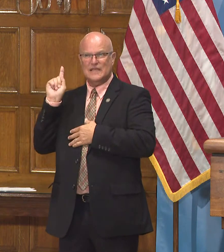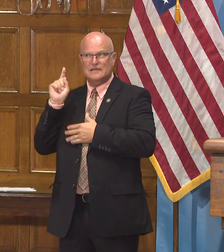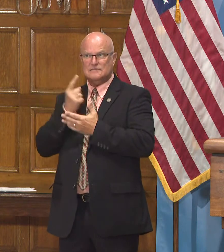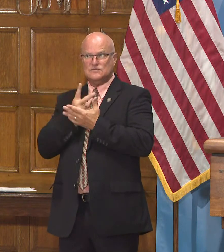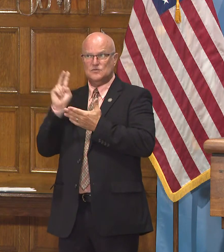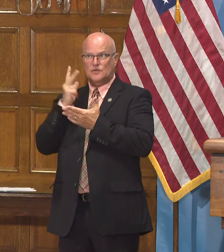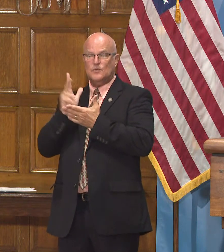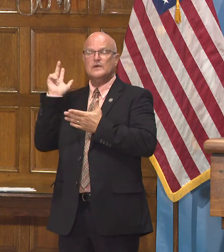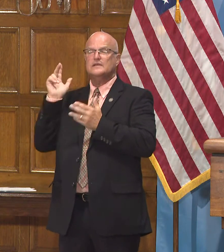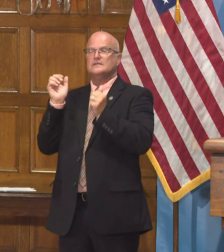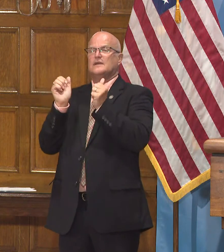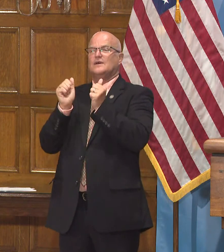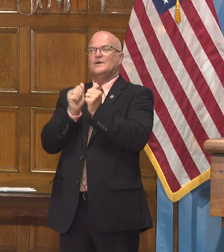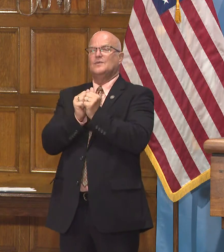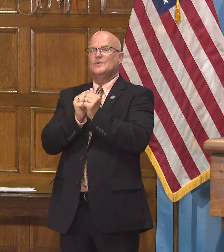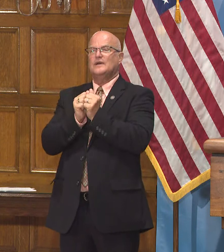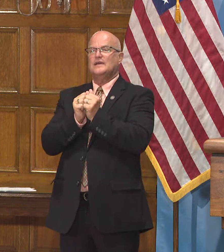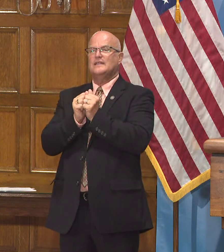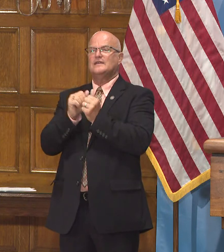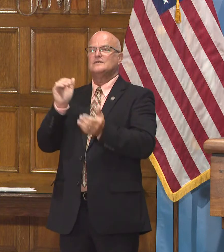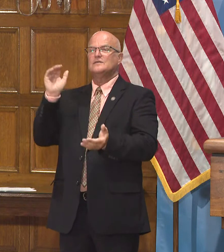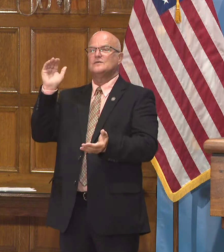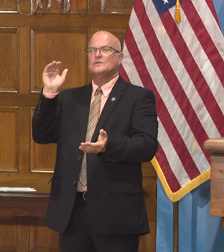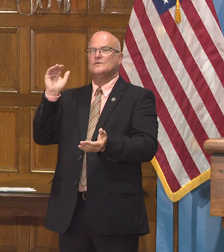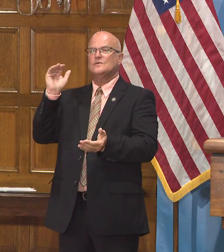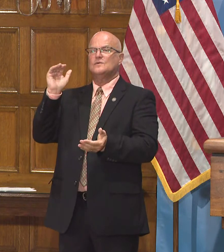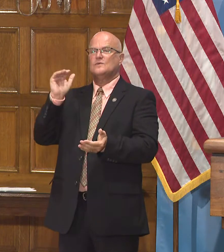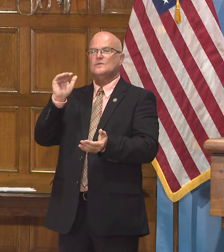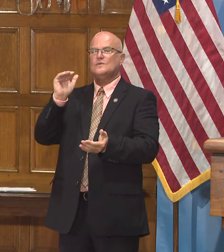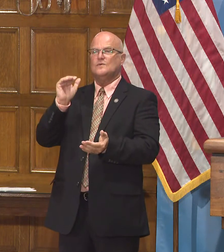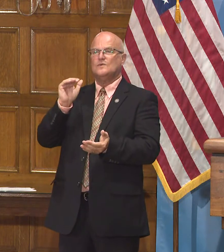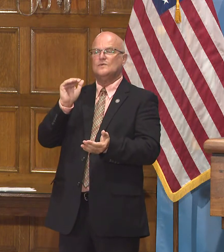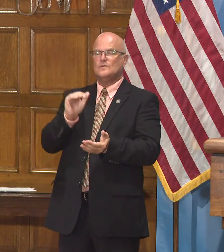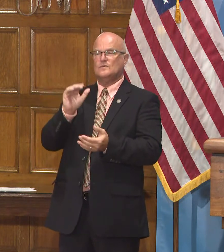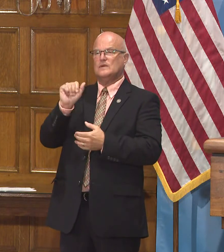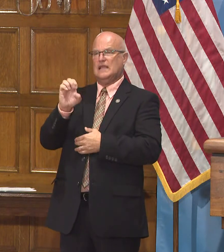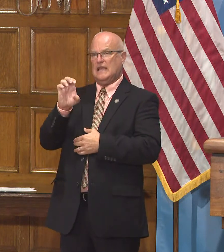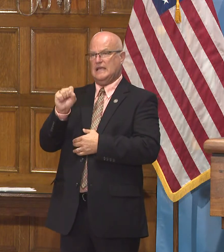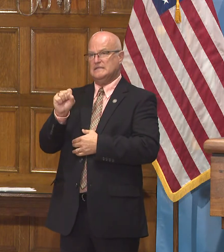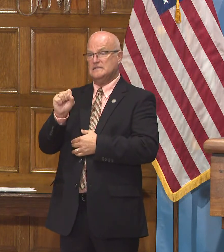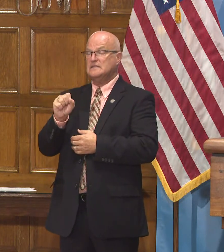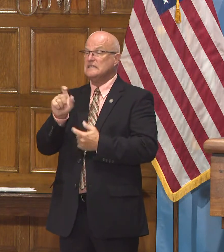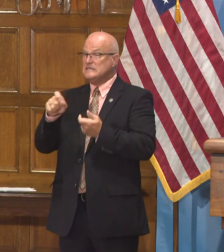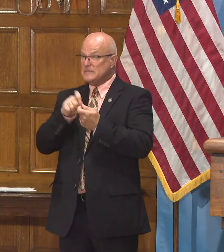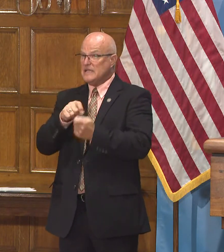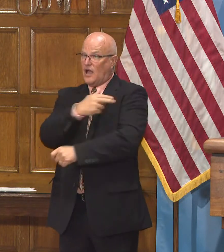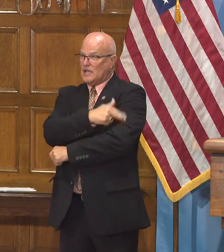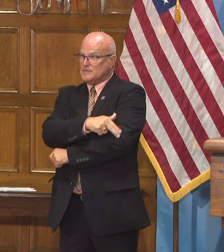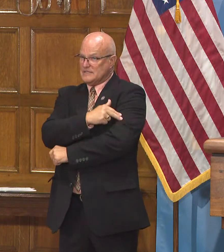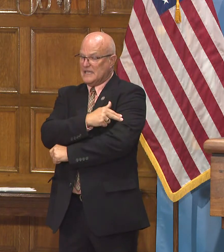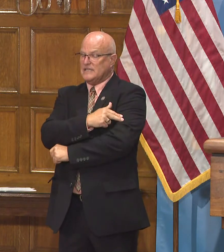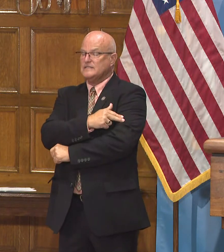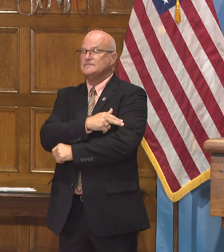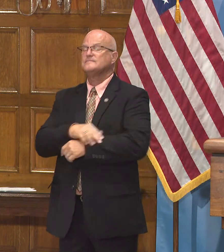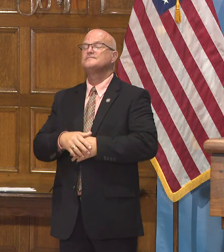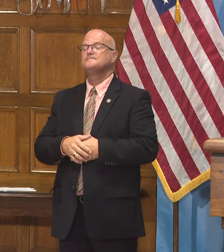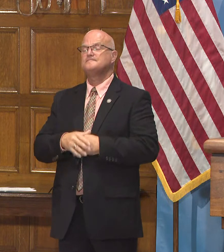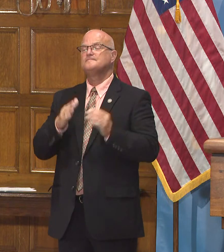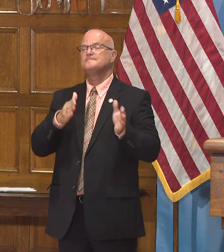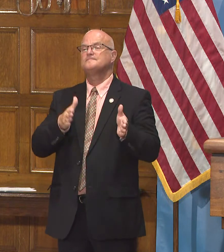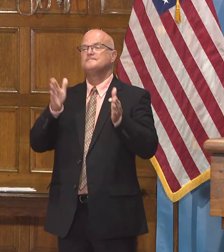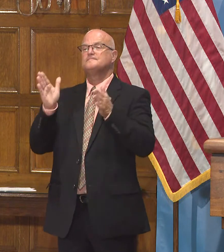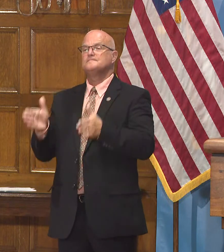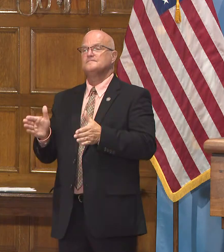last couple weeks, with very gradual decline of cases, and particularly hospitalizations. In terms of those